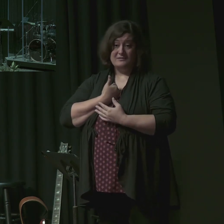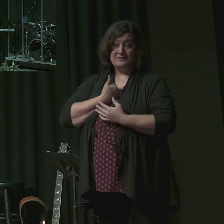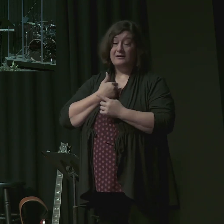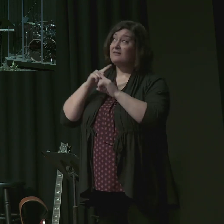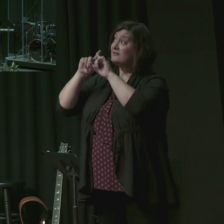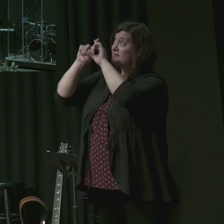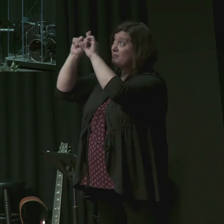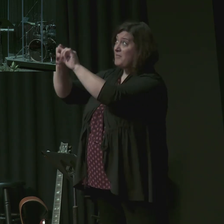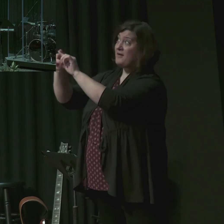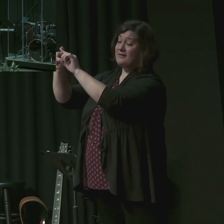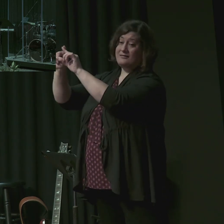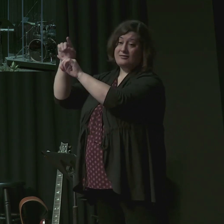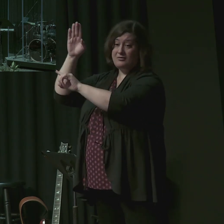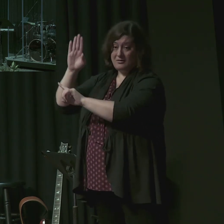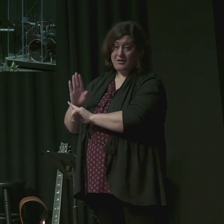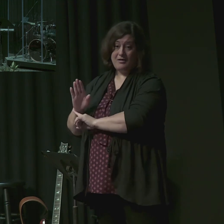It relies on God.